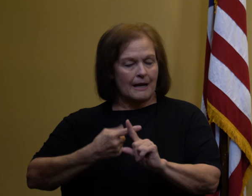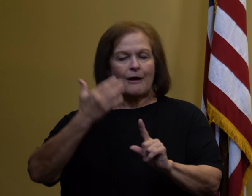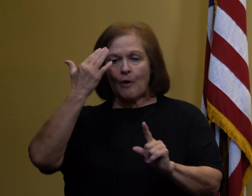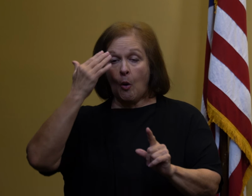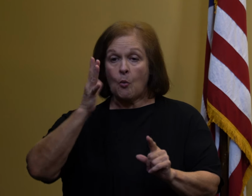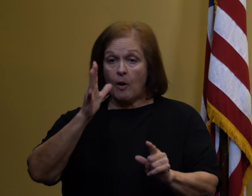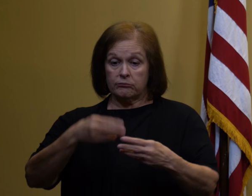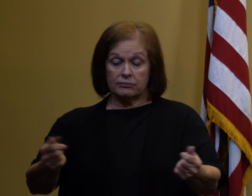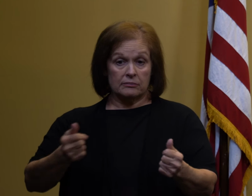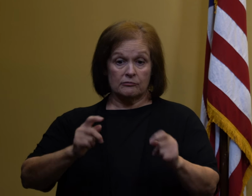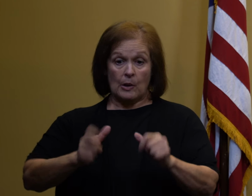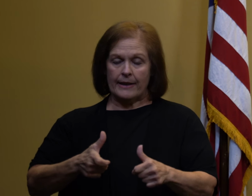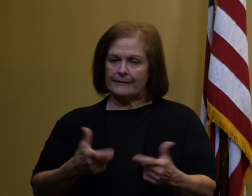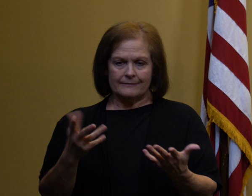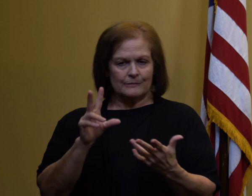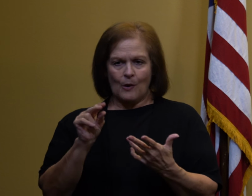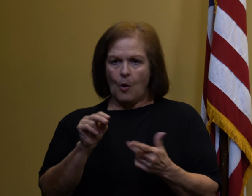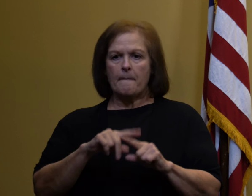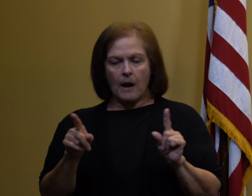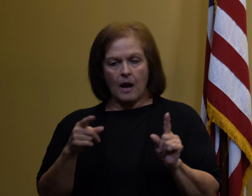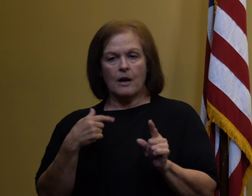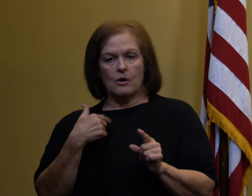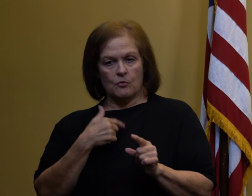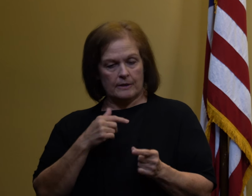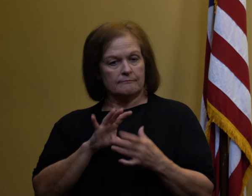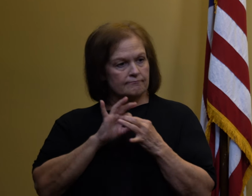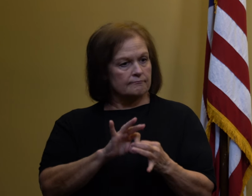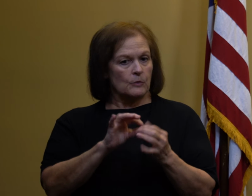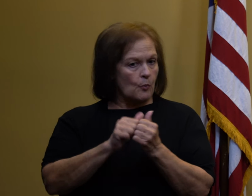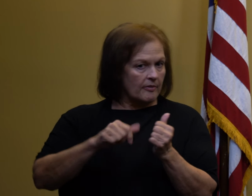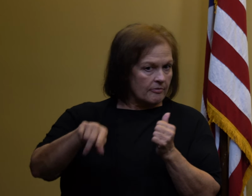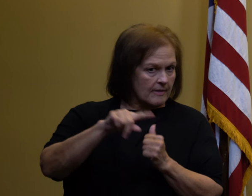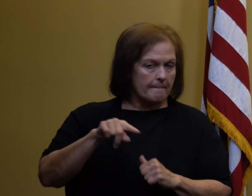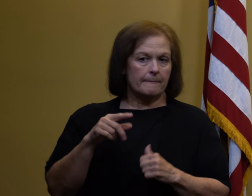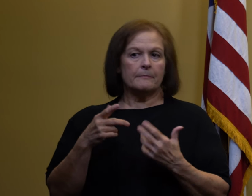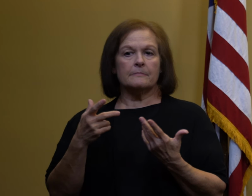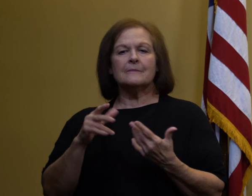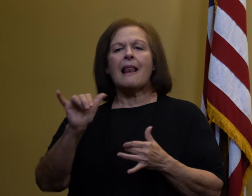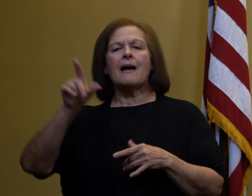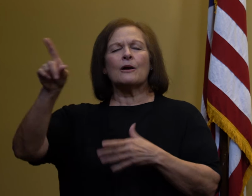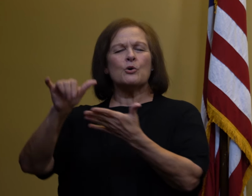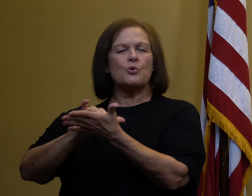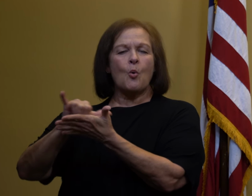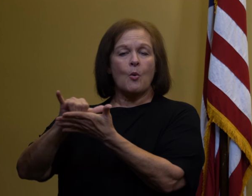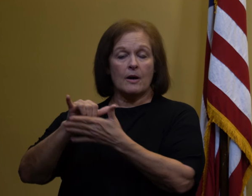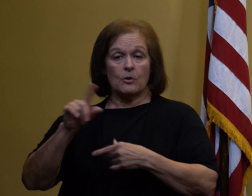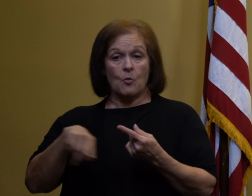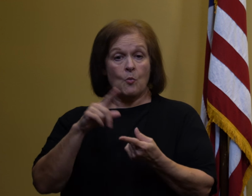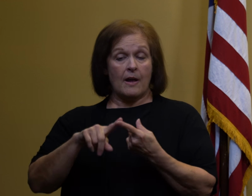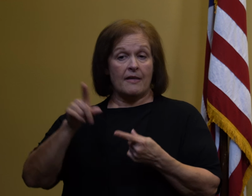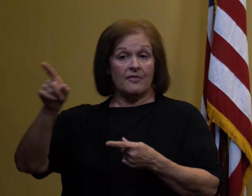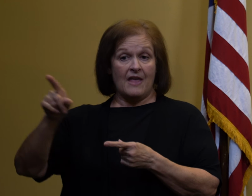but again, this is something that we're aligning with best practices, much like, New York, I would say, when